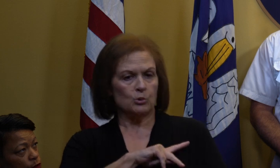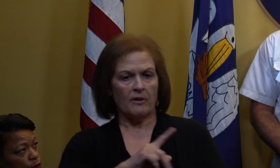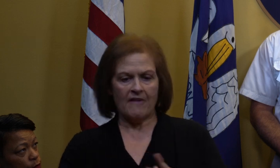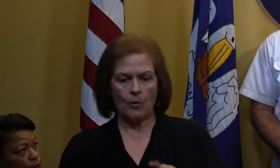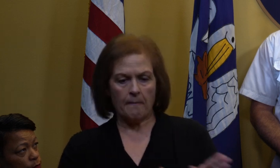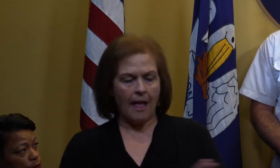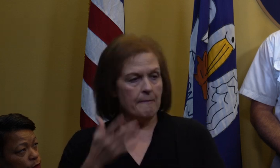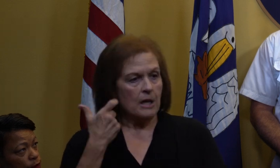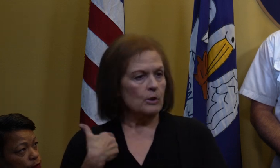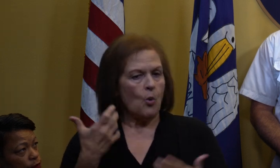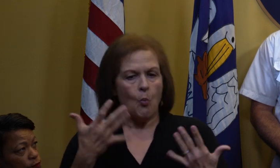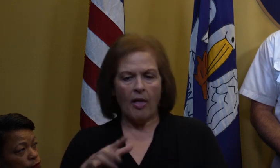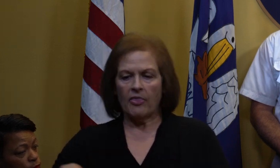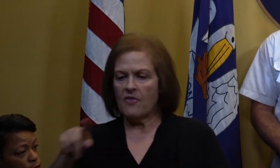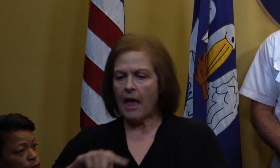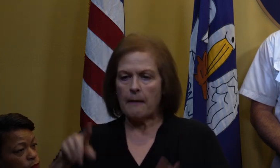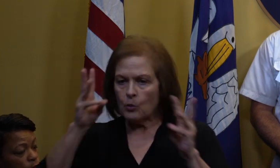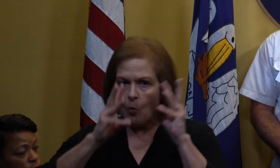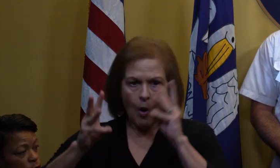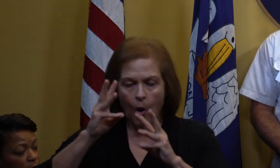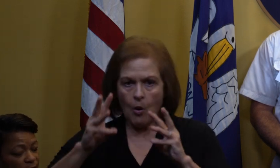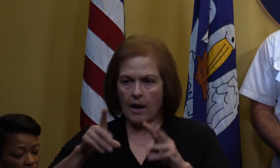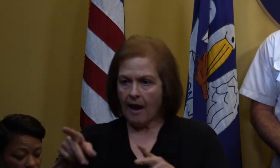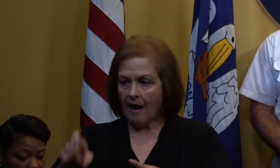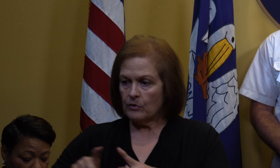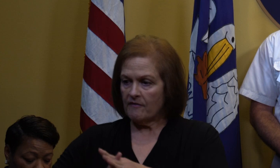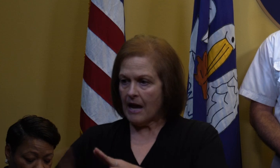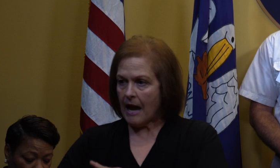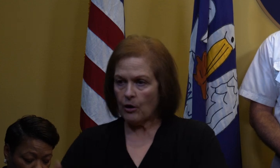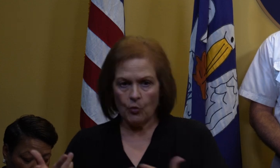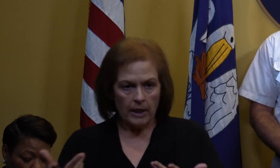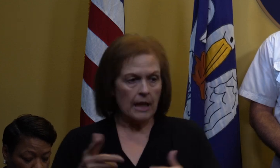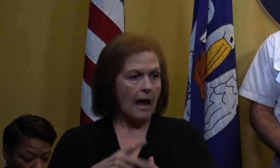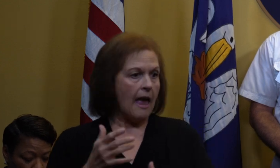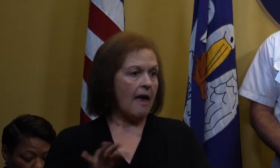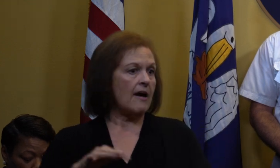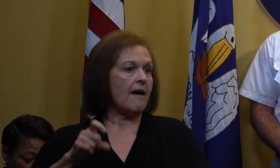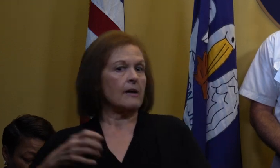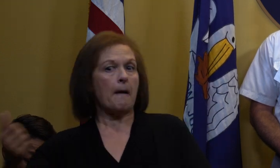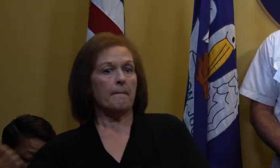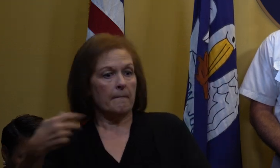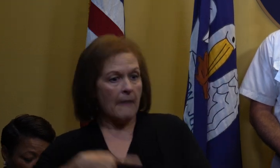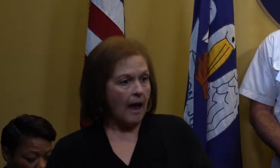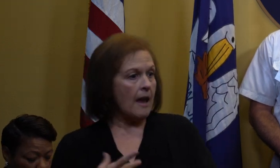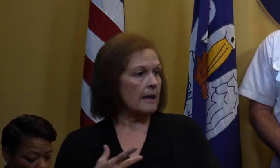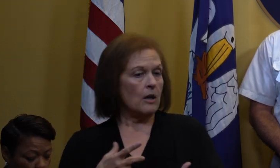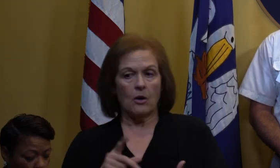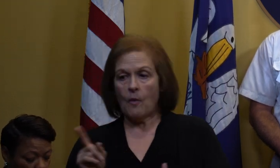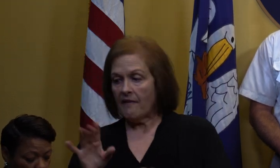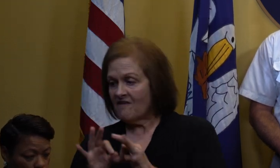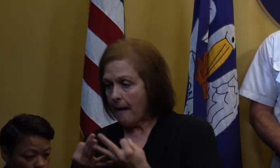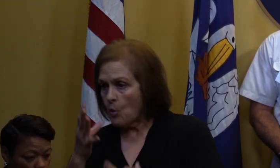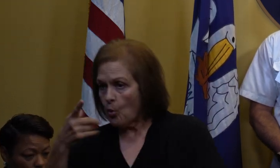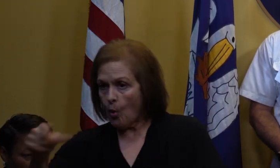don't want them to be worried about where are they going to go if they have to evacuate and they're off duty, they can get back quickly if we need them. Where is their family going to go